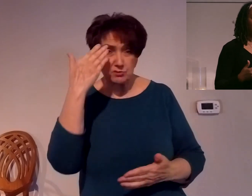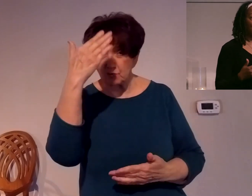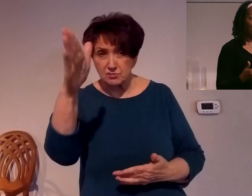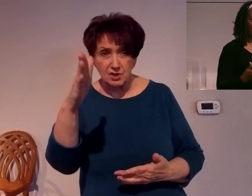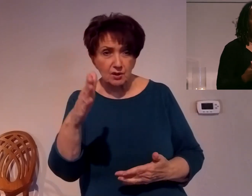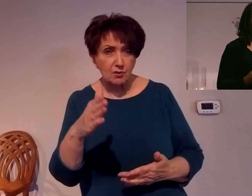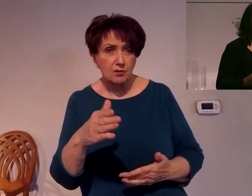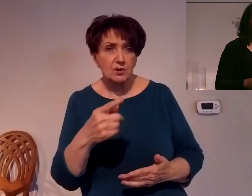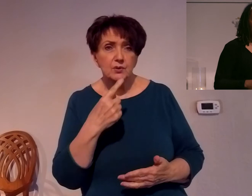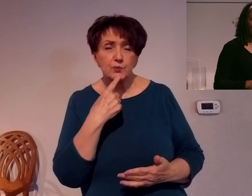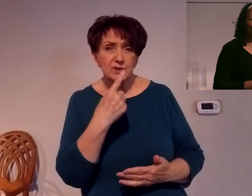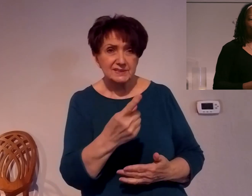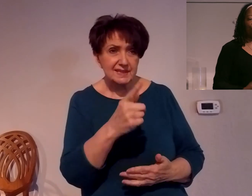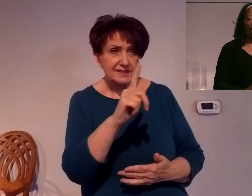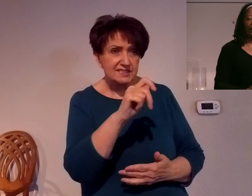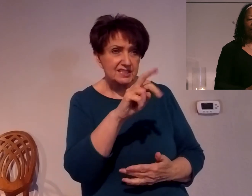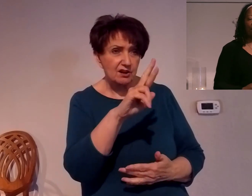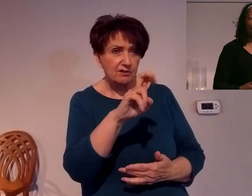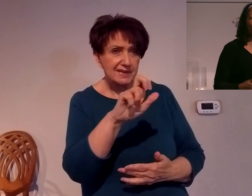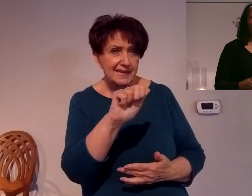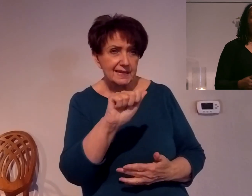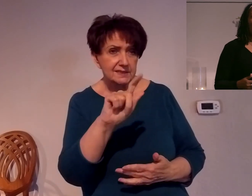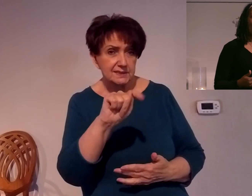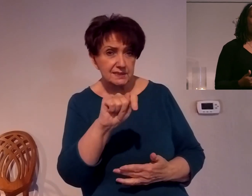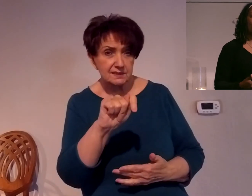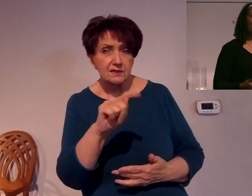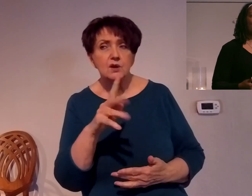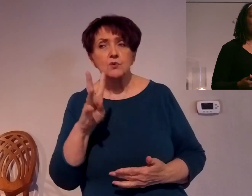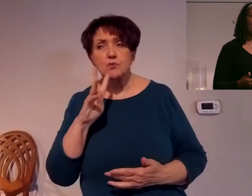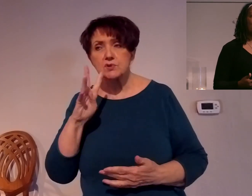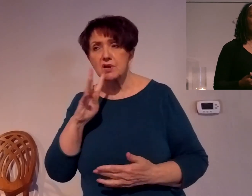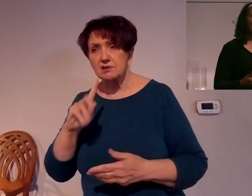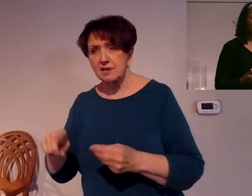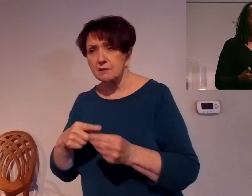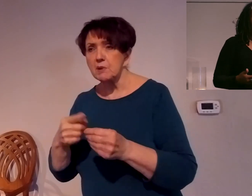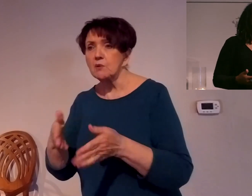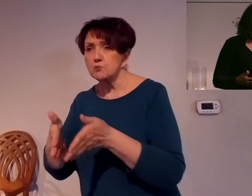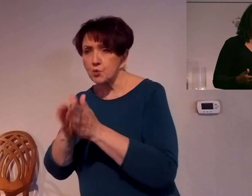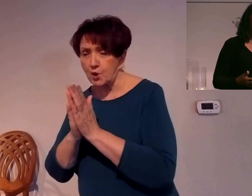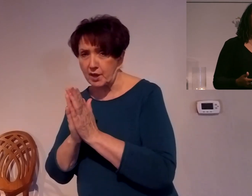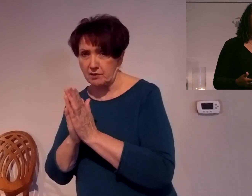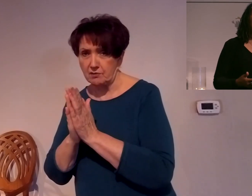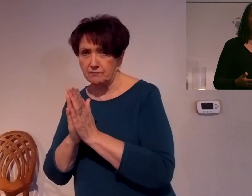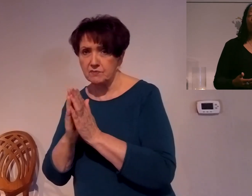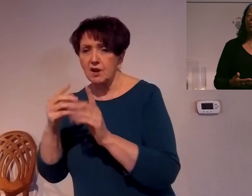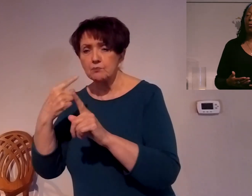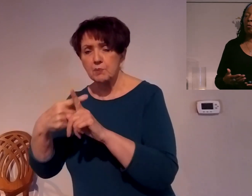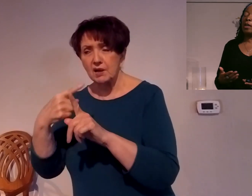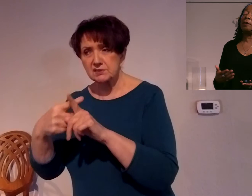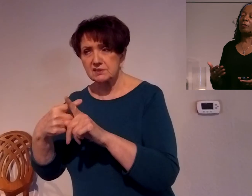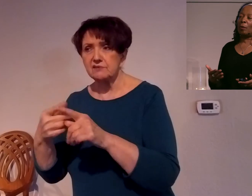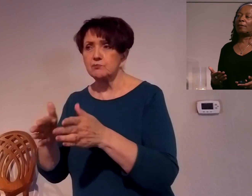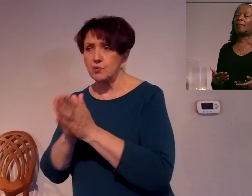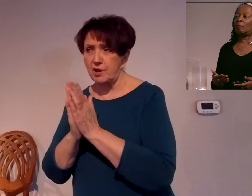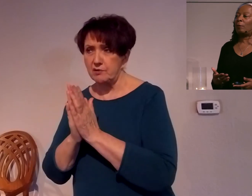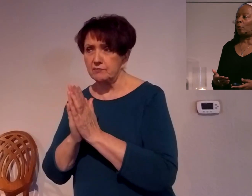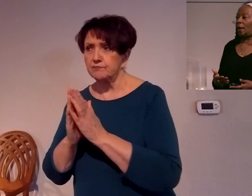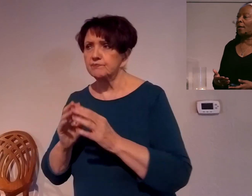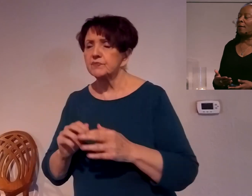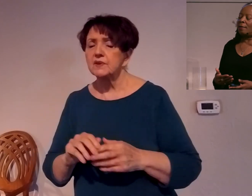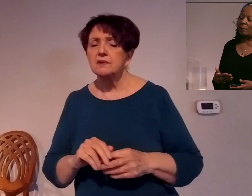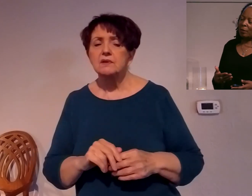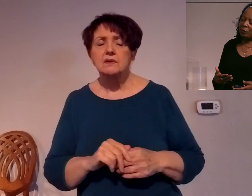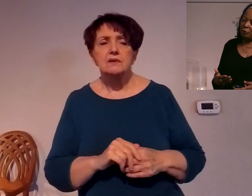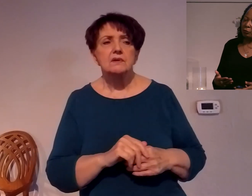say treat, we are talking about the way that we pray, that we use, one of the ways that we